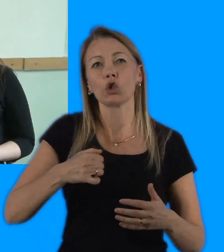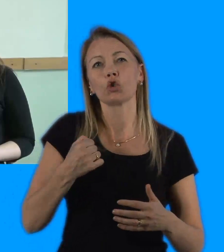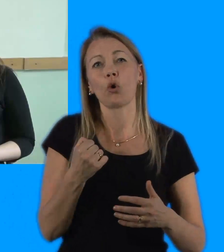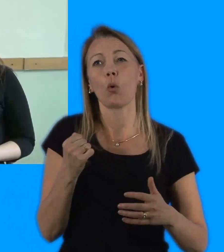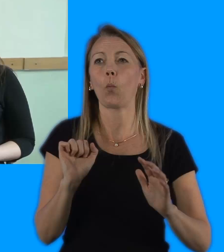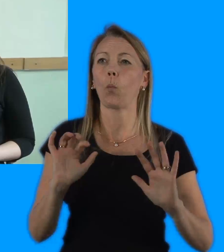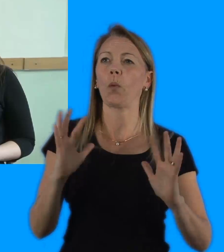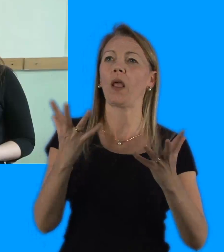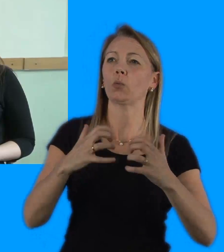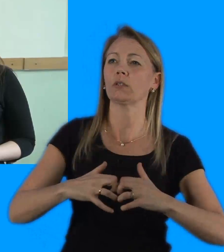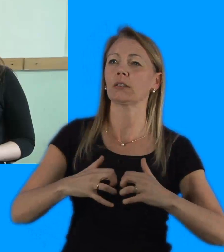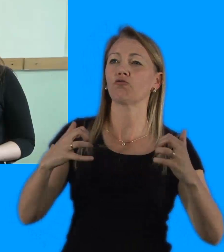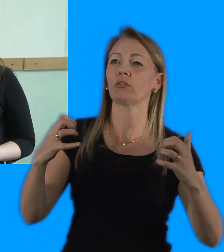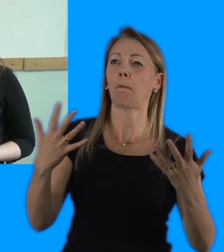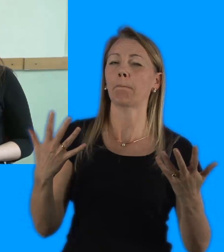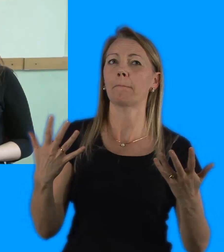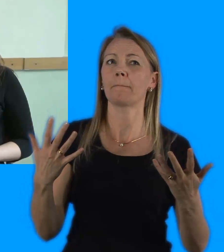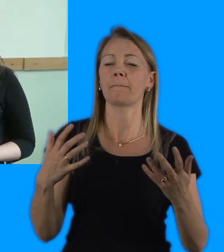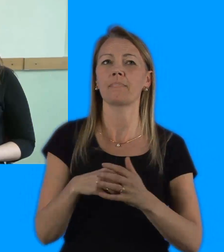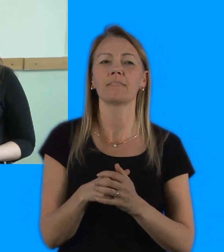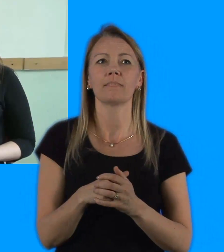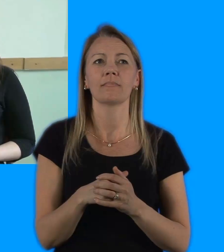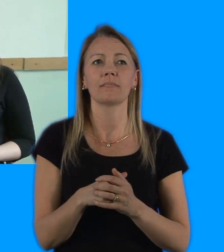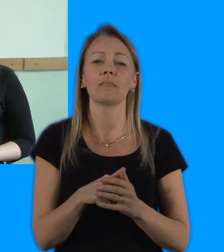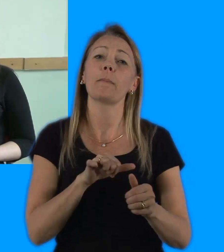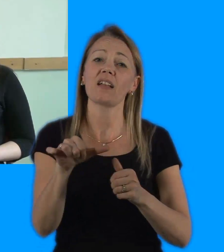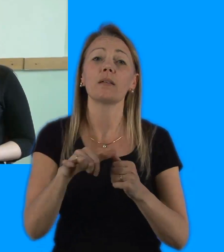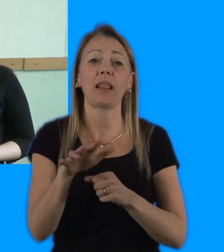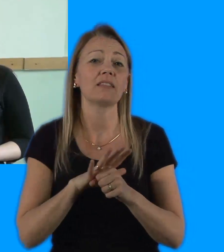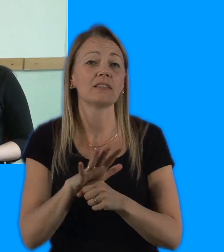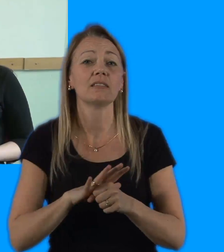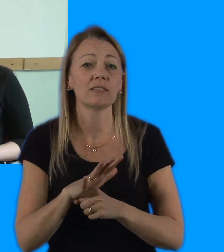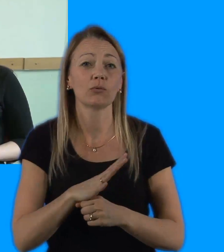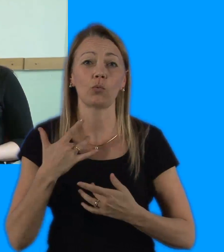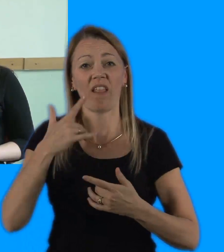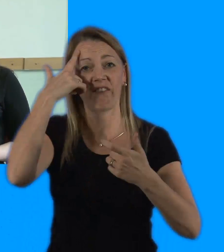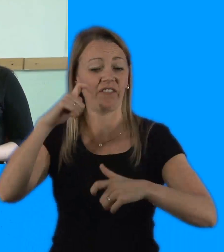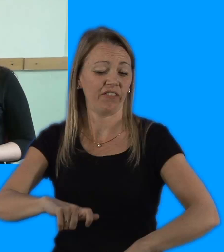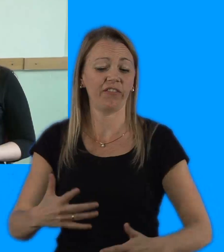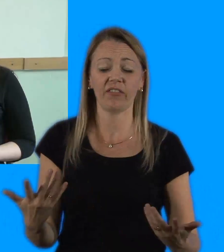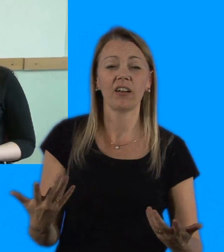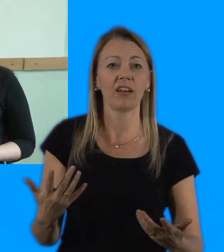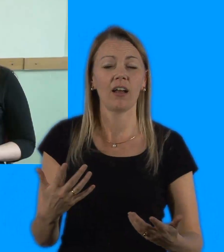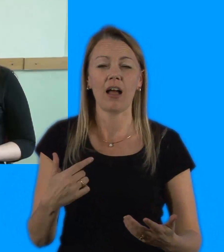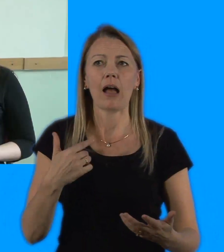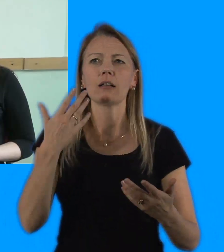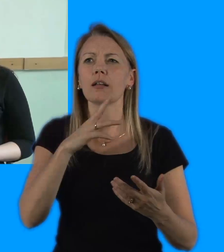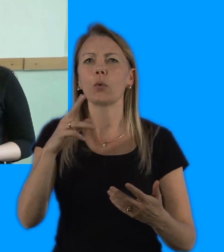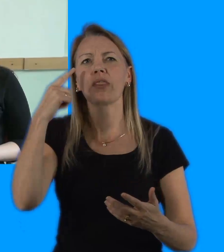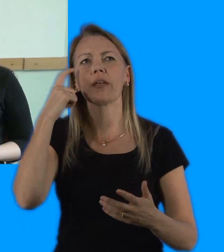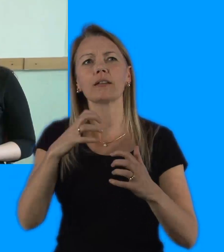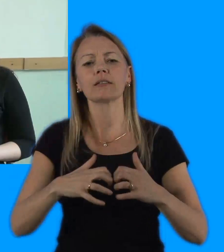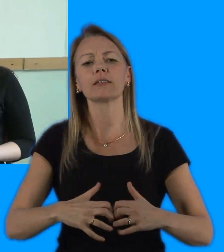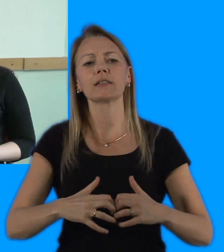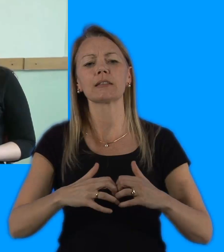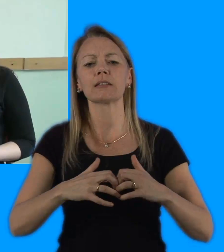I think a Scotland without sectarianism would be a much better place to live in. I